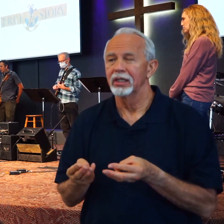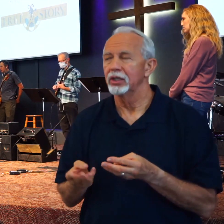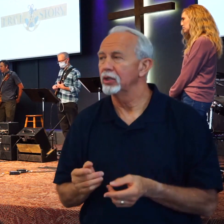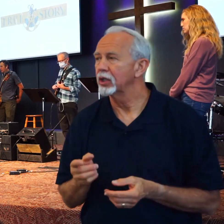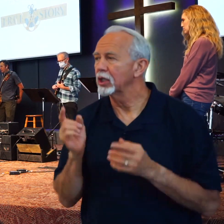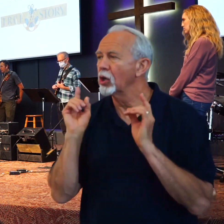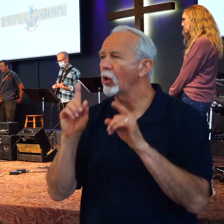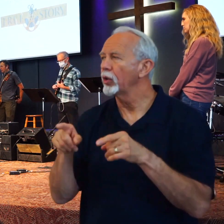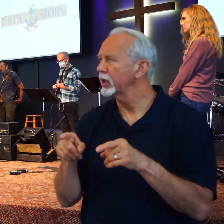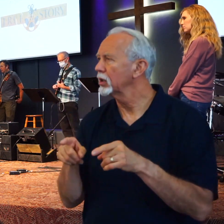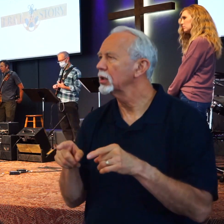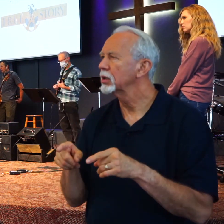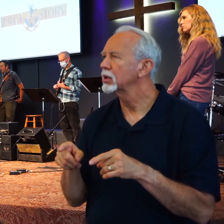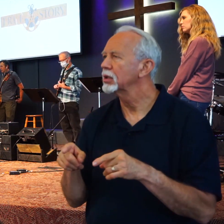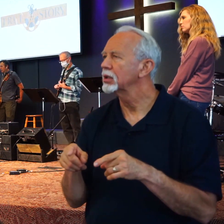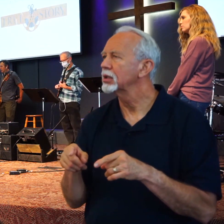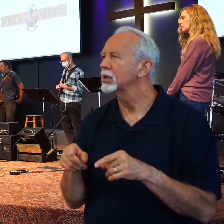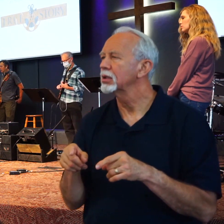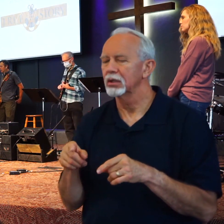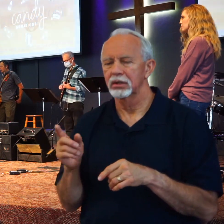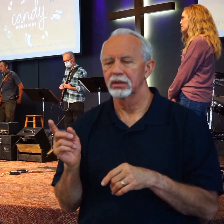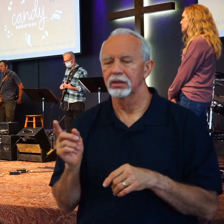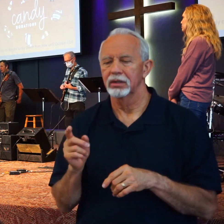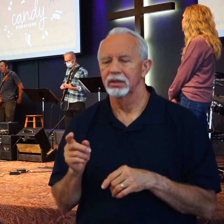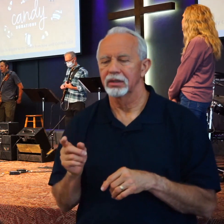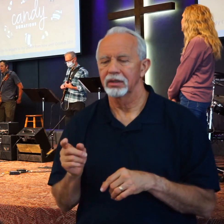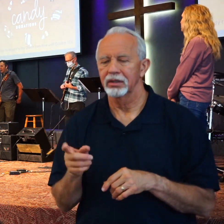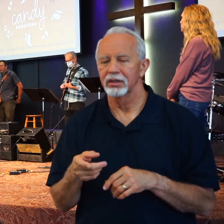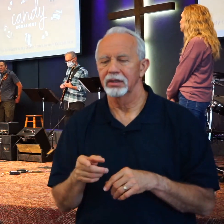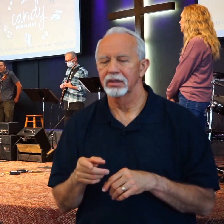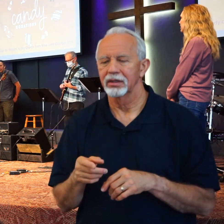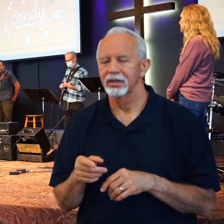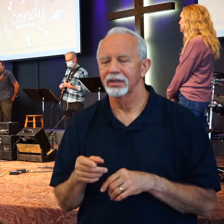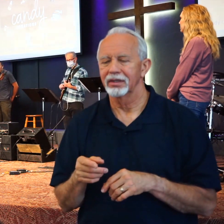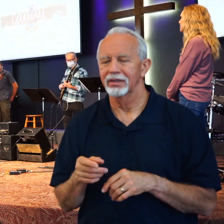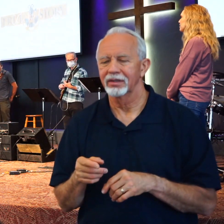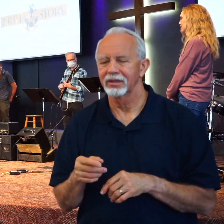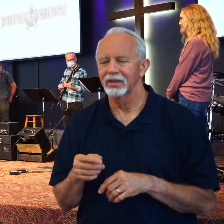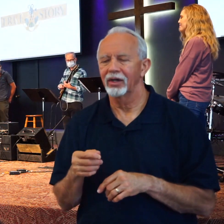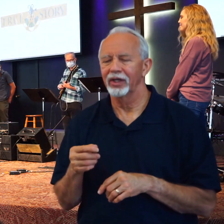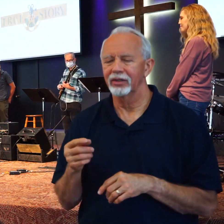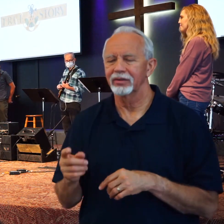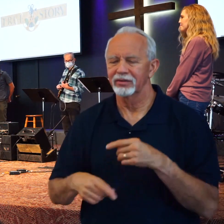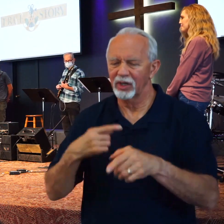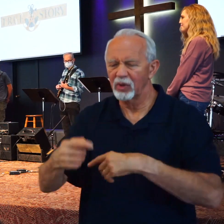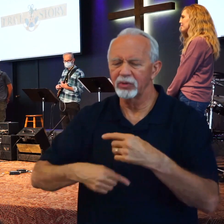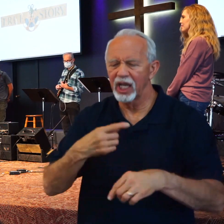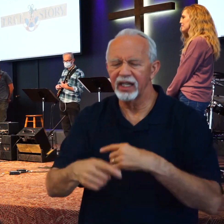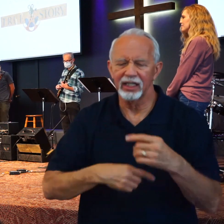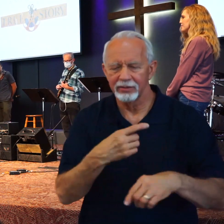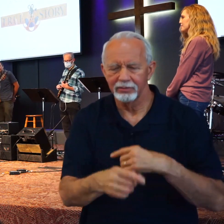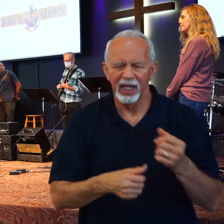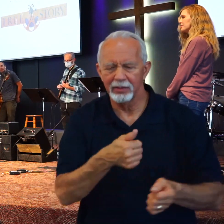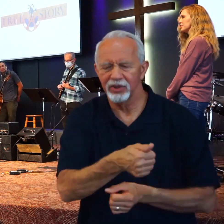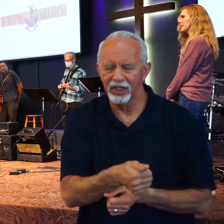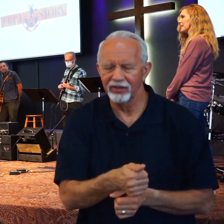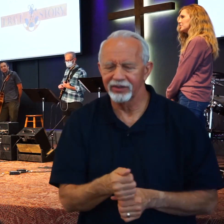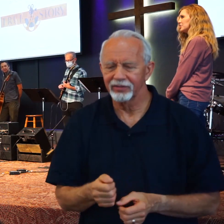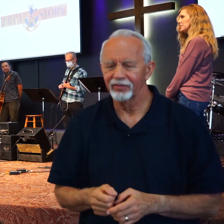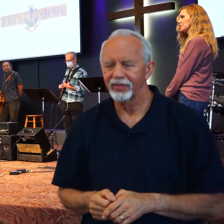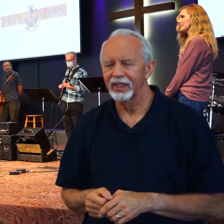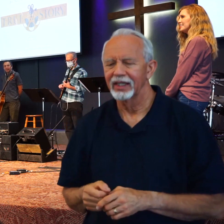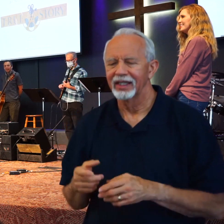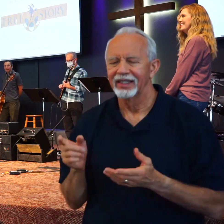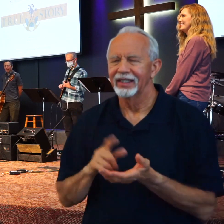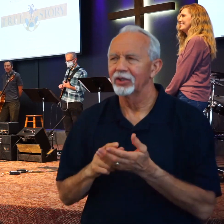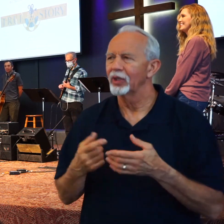that goodbye slide back there, Elizabeth, yeah. Are they rotating? Okay. This is what